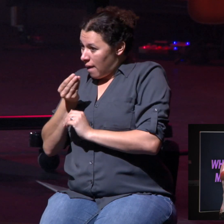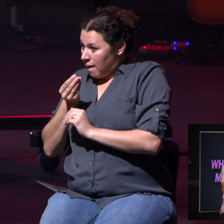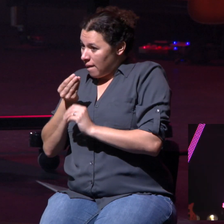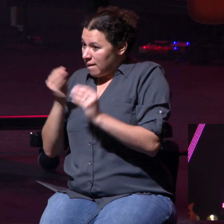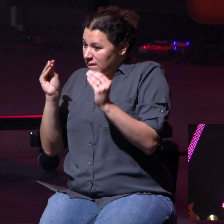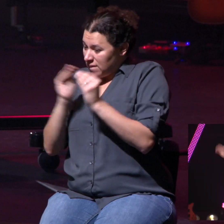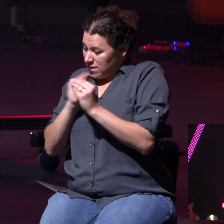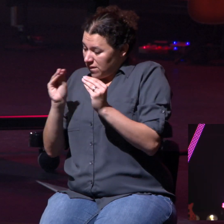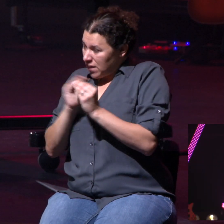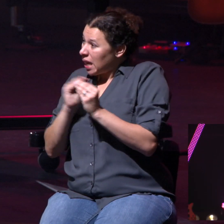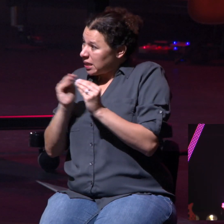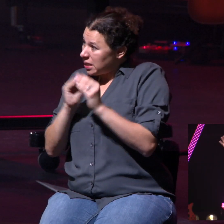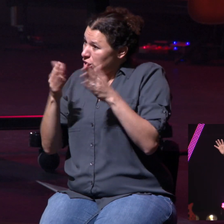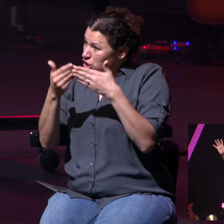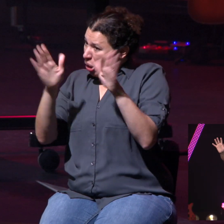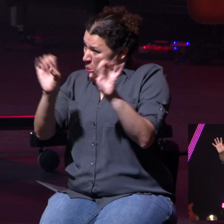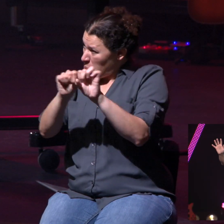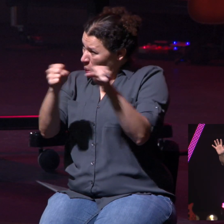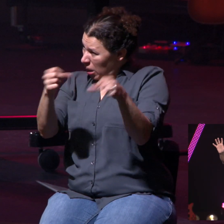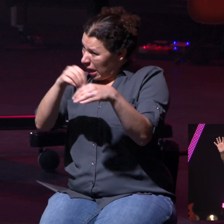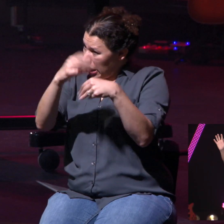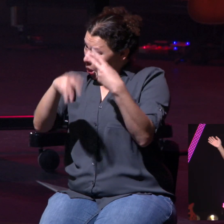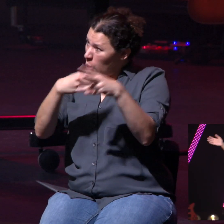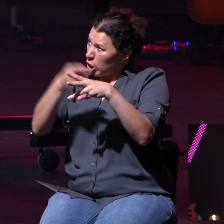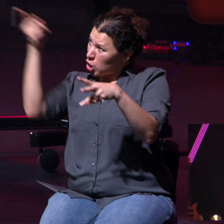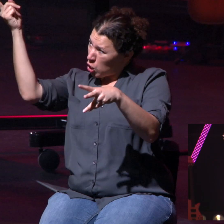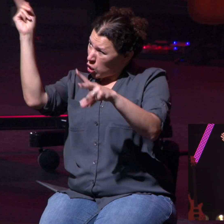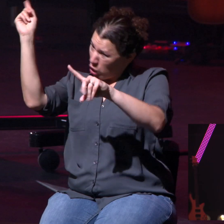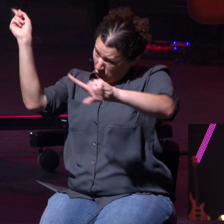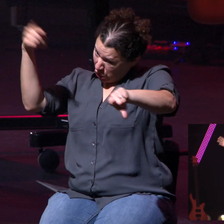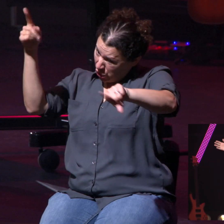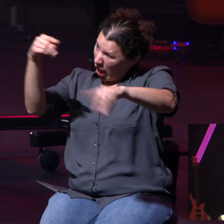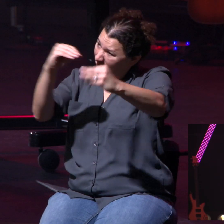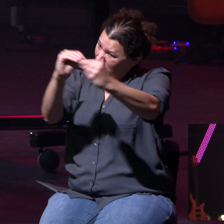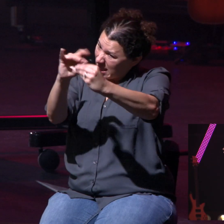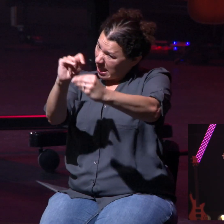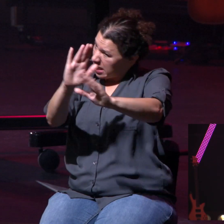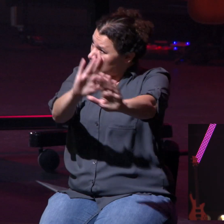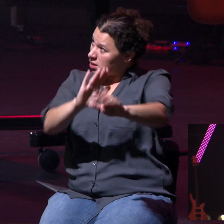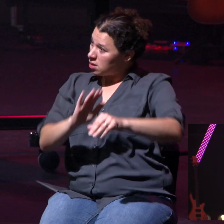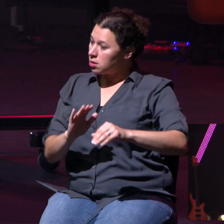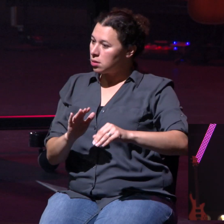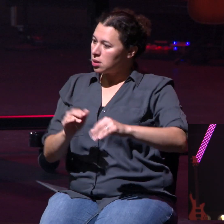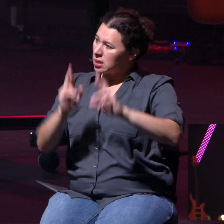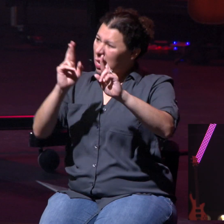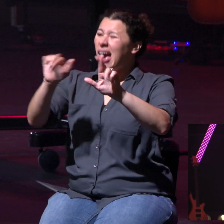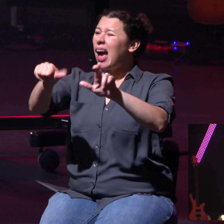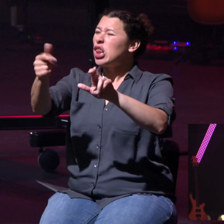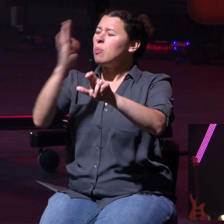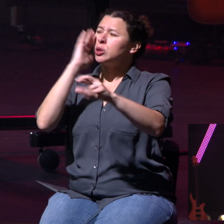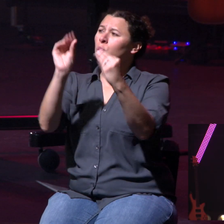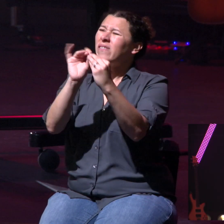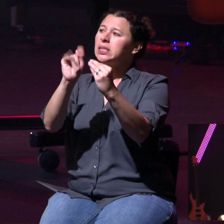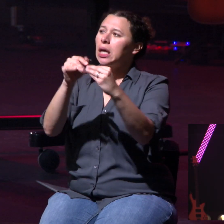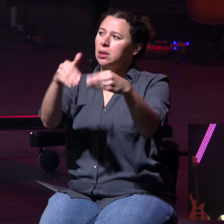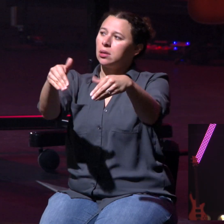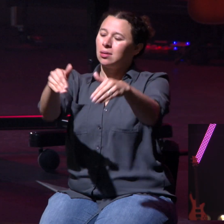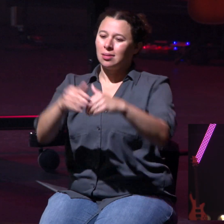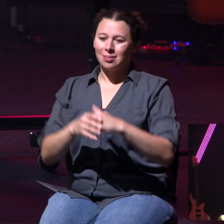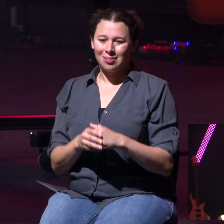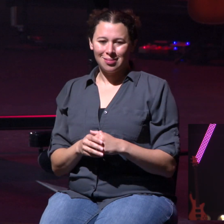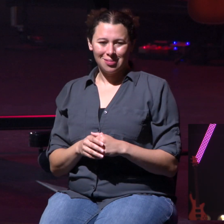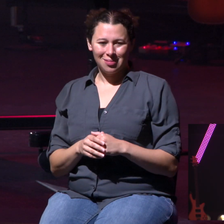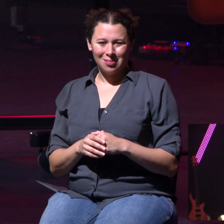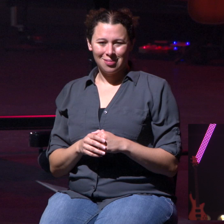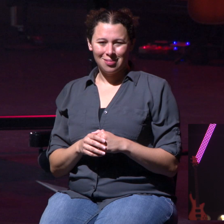general brokenness or wounds in the world, hoping that somebody out there will help them. I love what Jesus